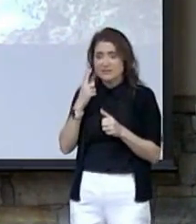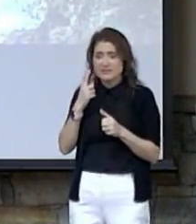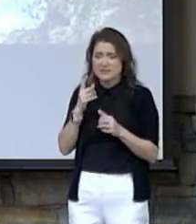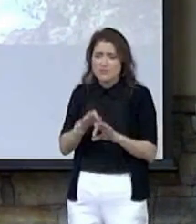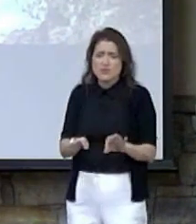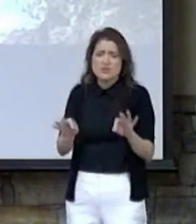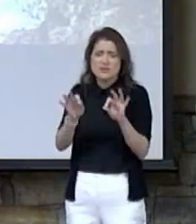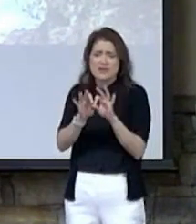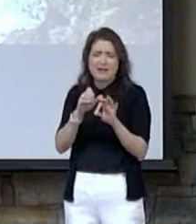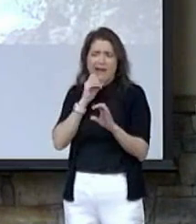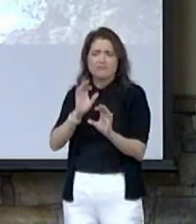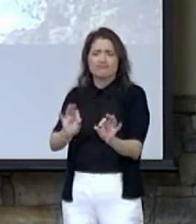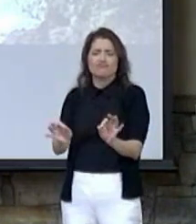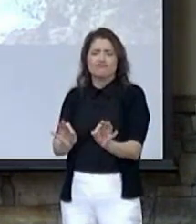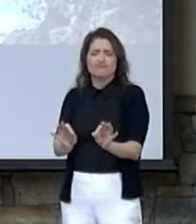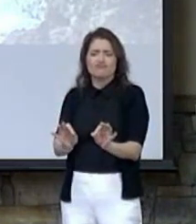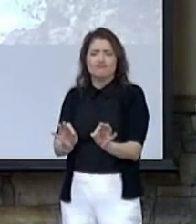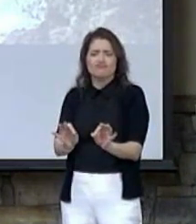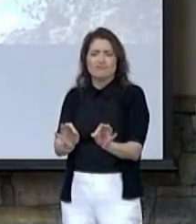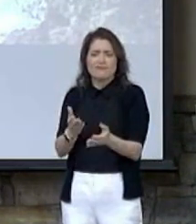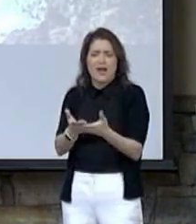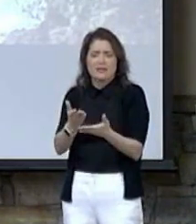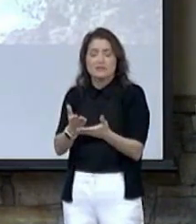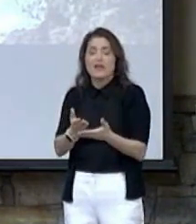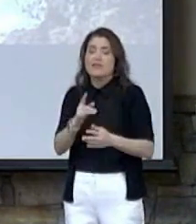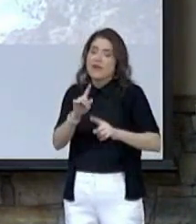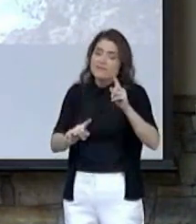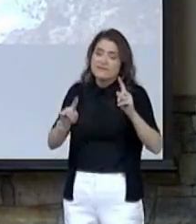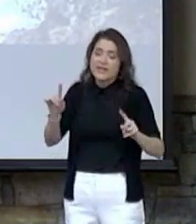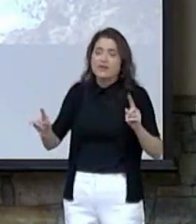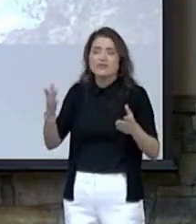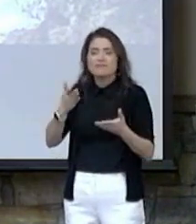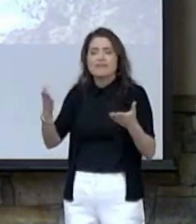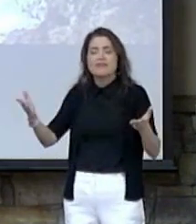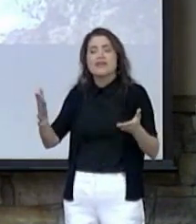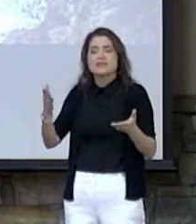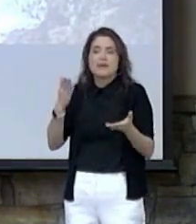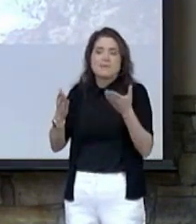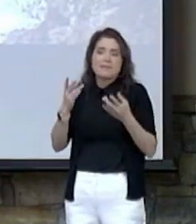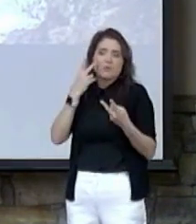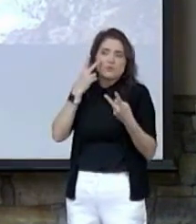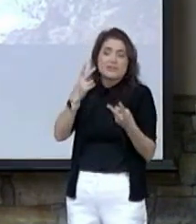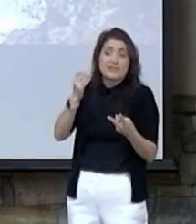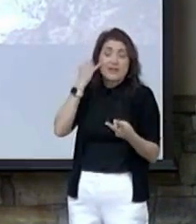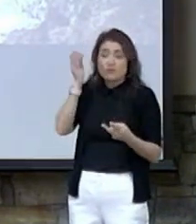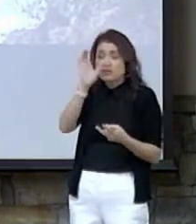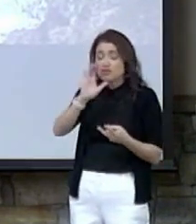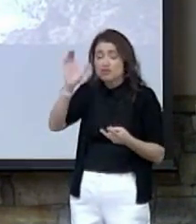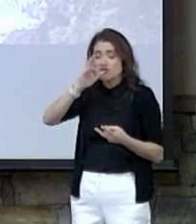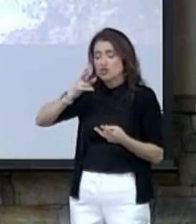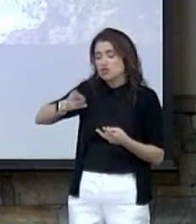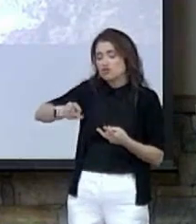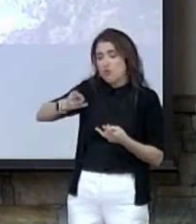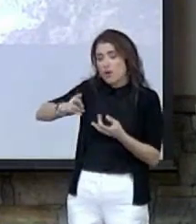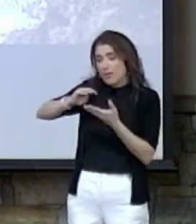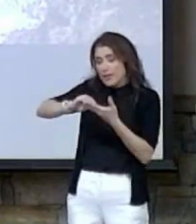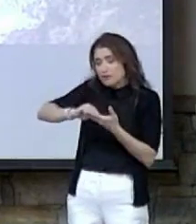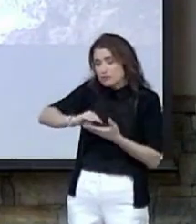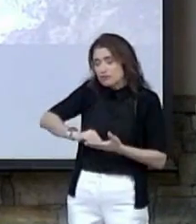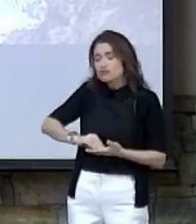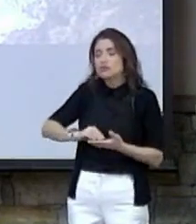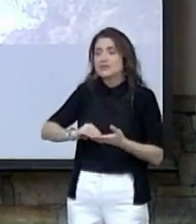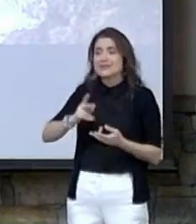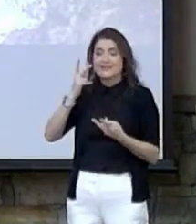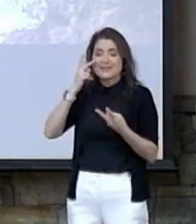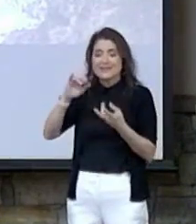in nature. There are varying degrees that we might find if we were to search historical literature to see exactly how